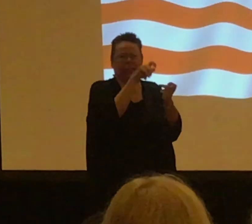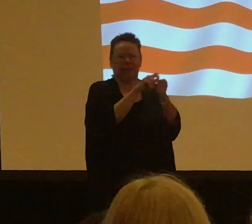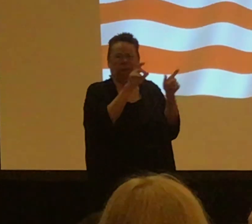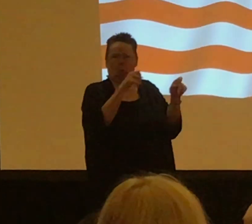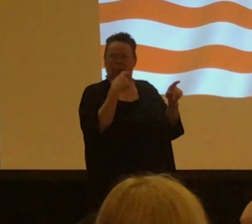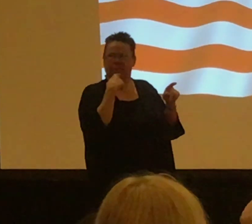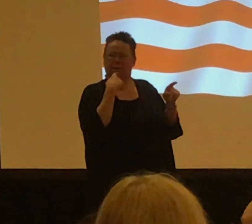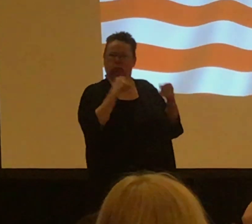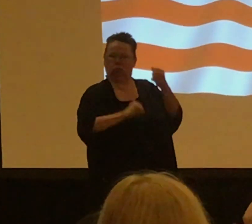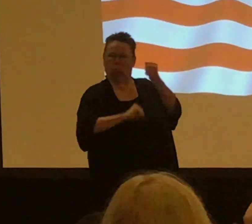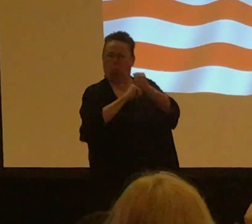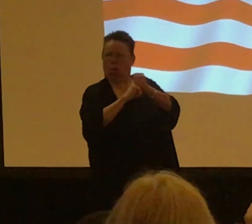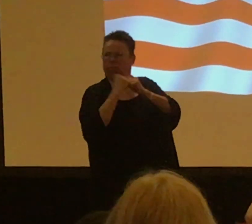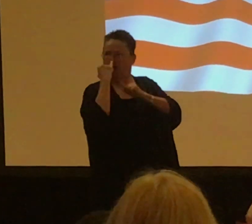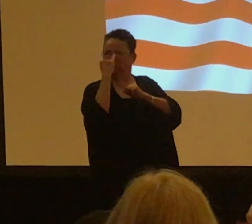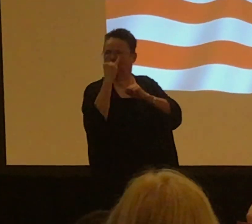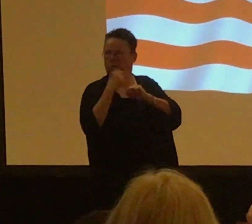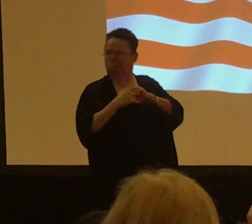to support this idea?